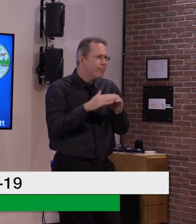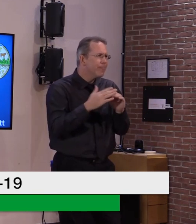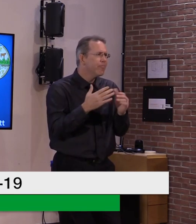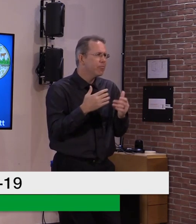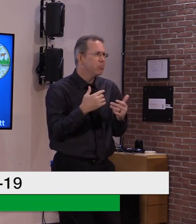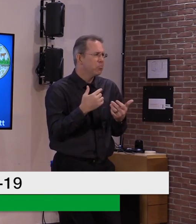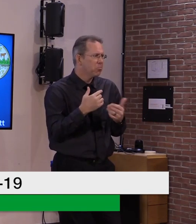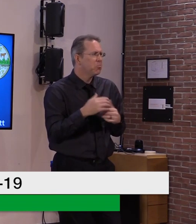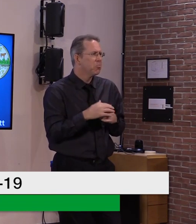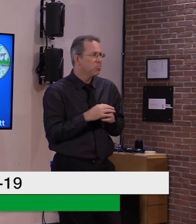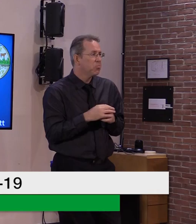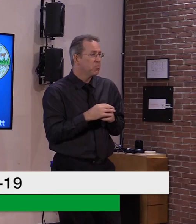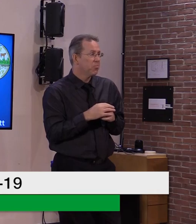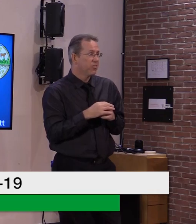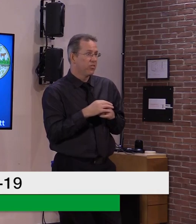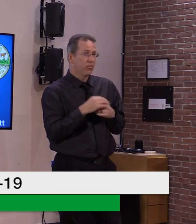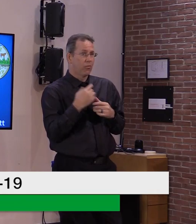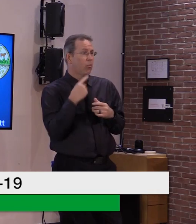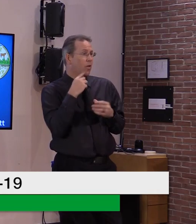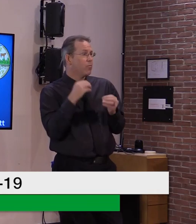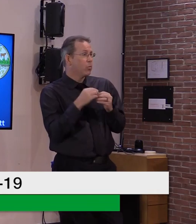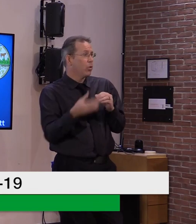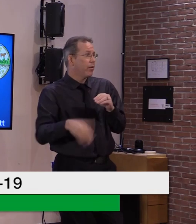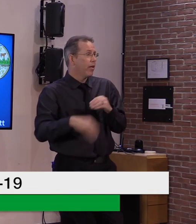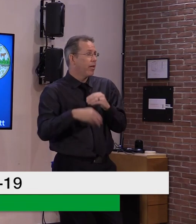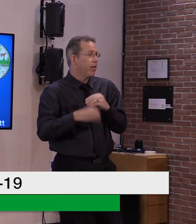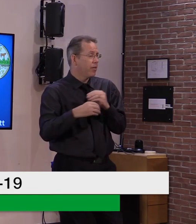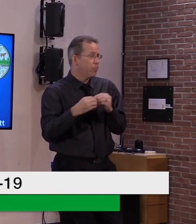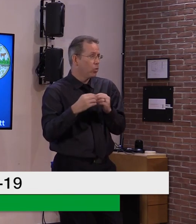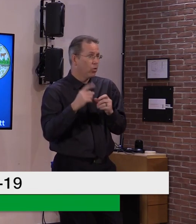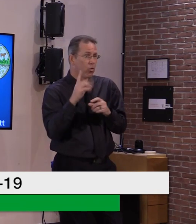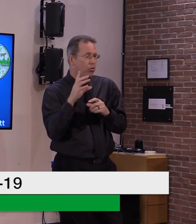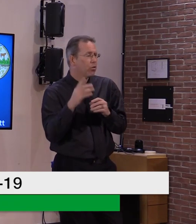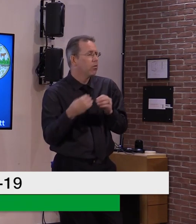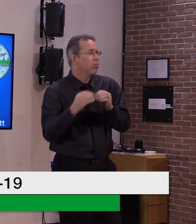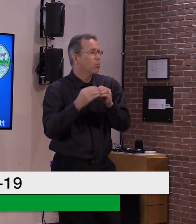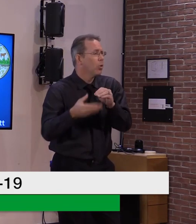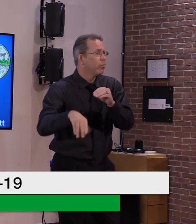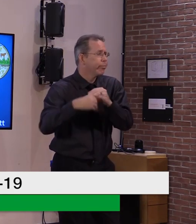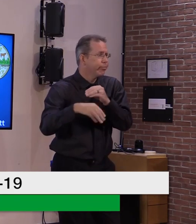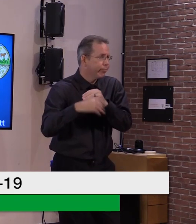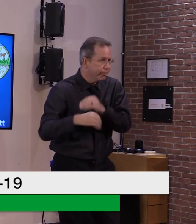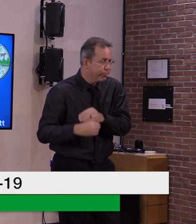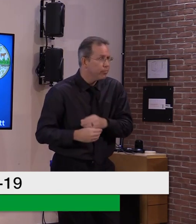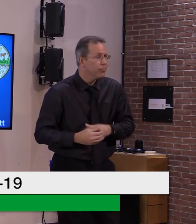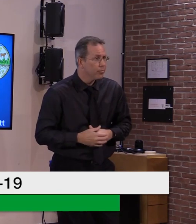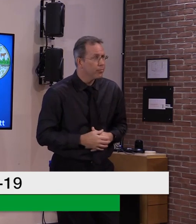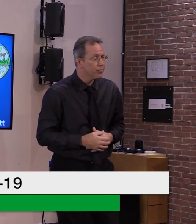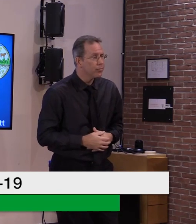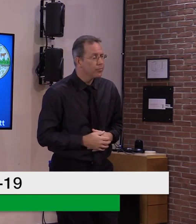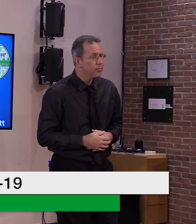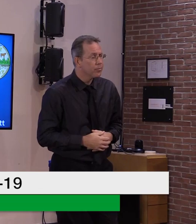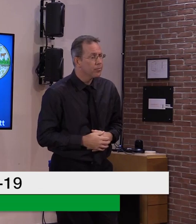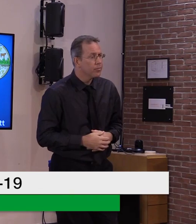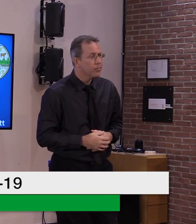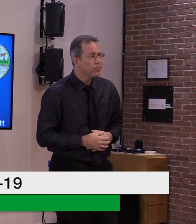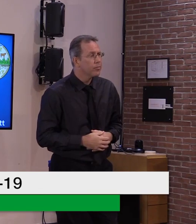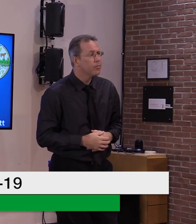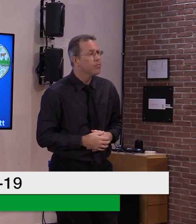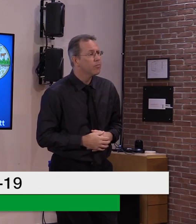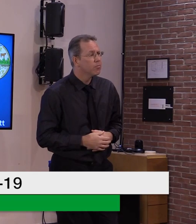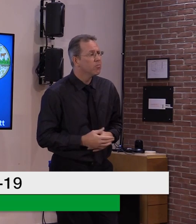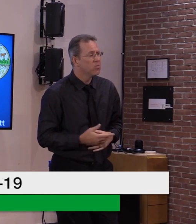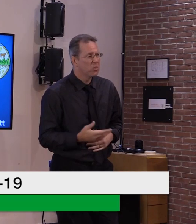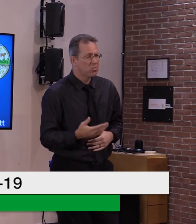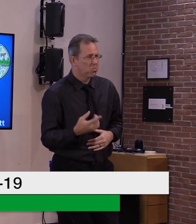that's next week but by the way so um it's pretty well it's uh it's a week and a day away so